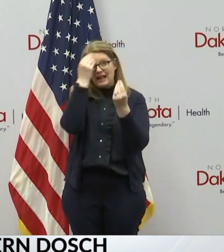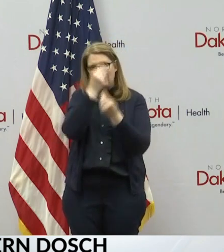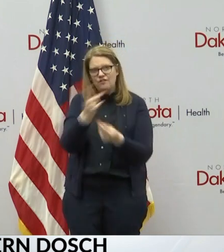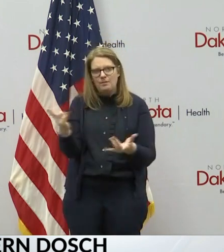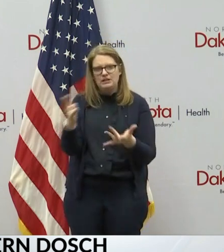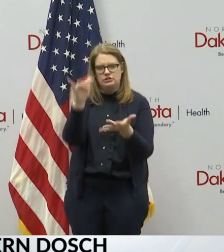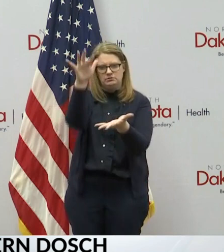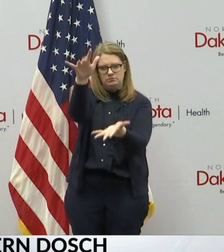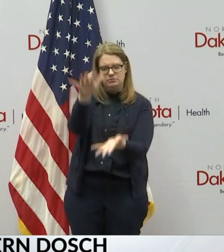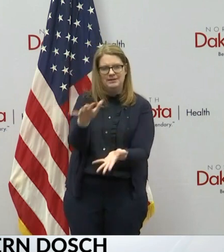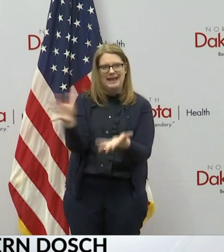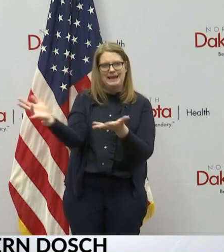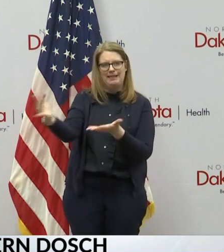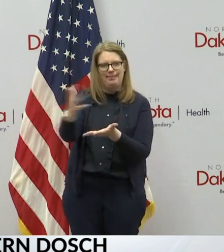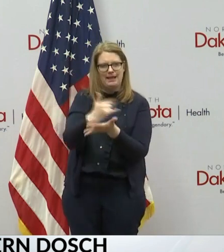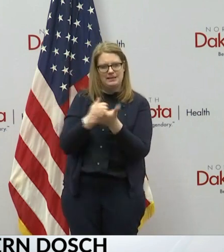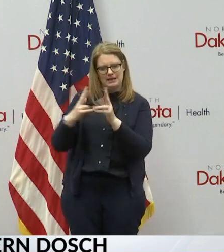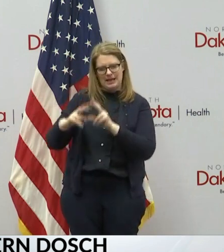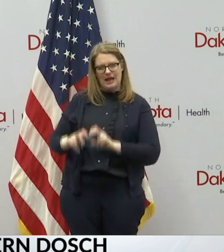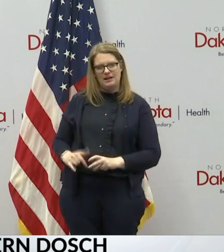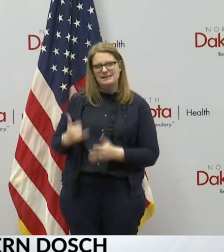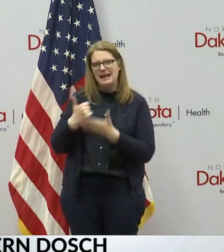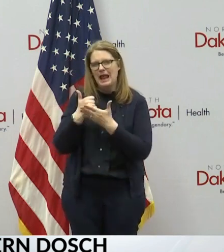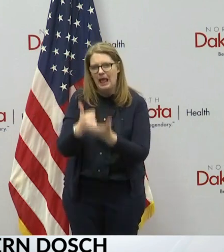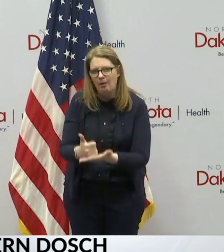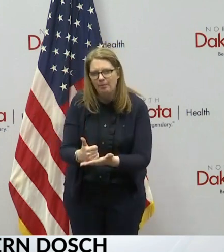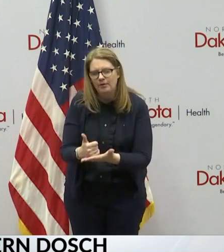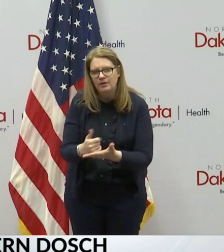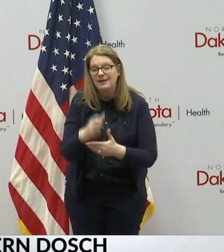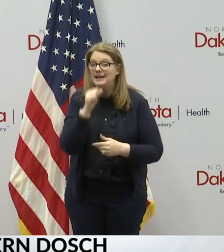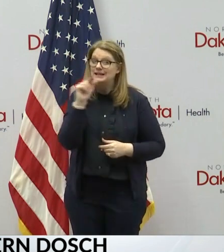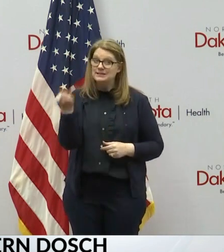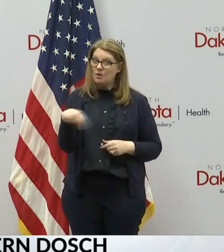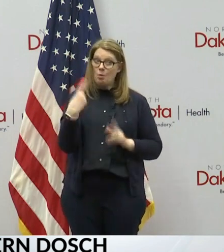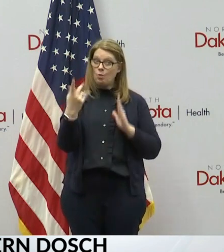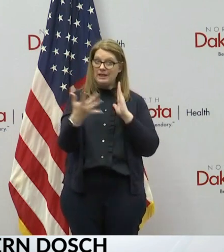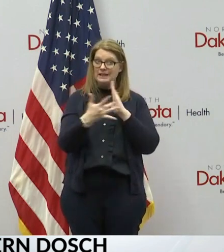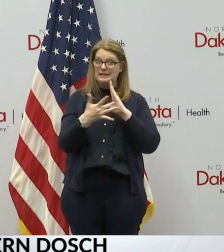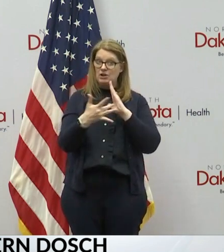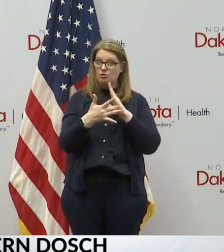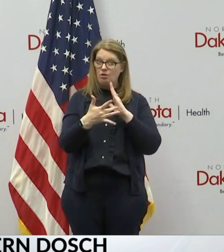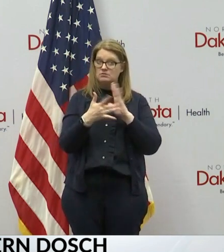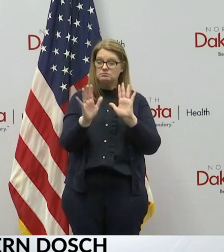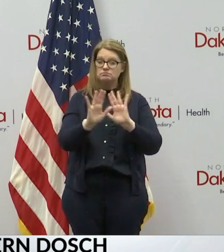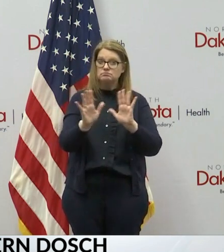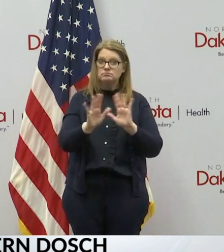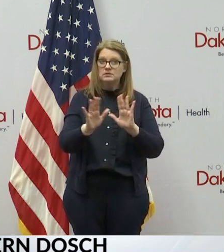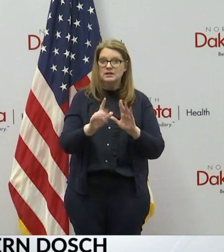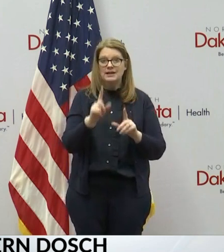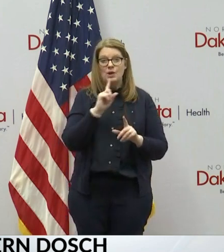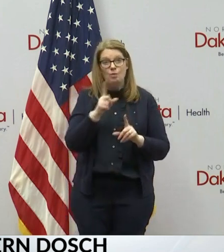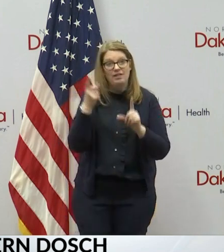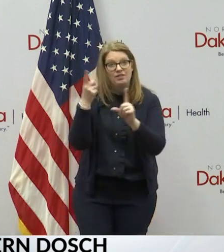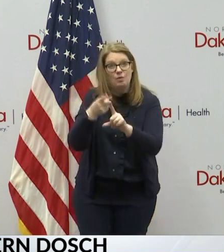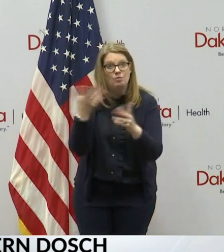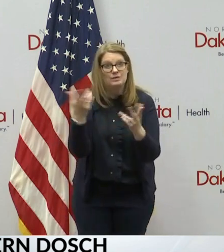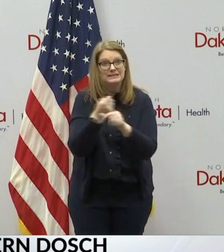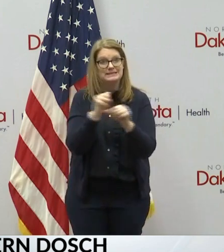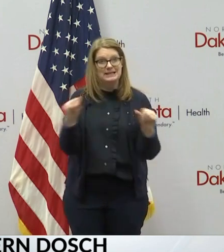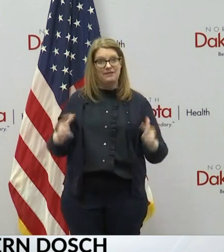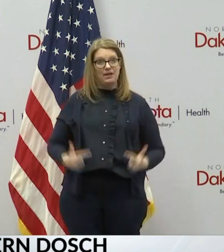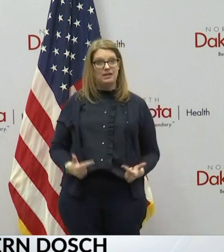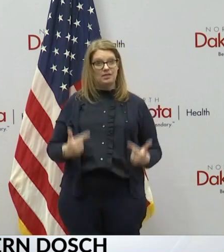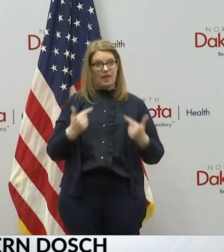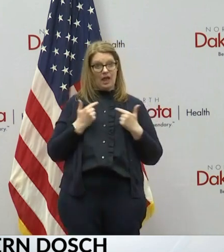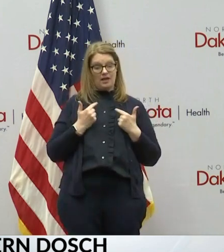need. But it's not about the technology. It's about saving lives. It's about